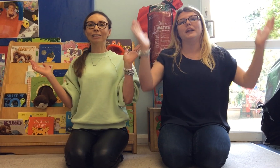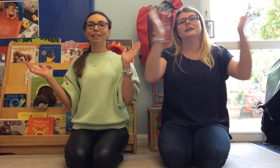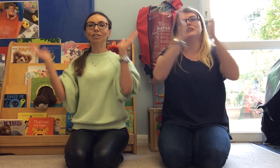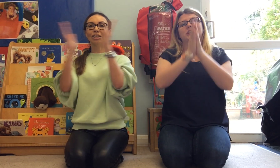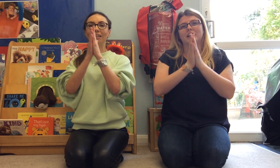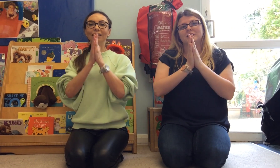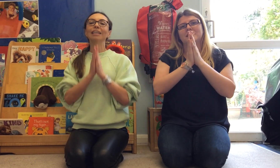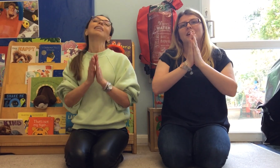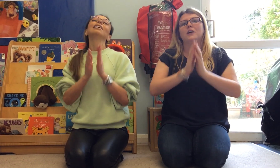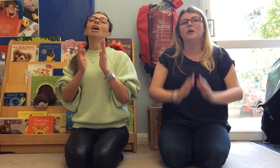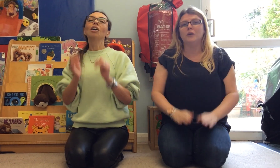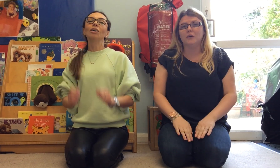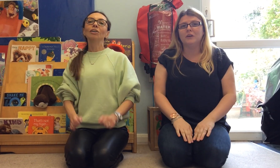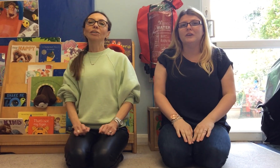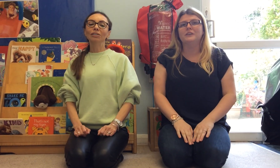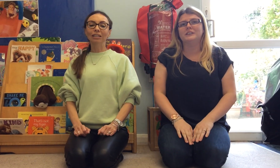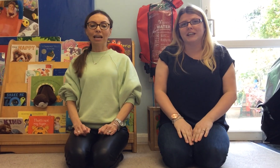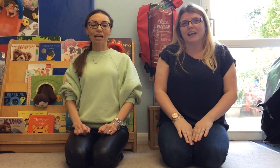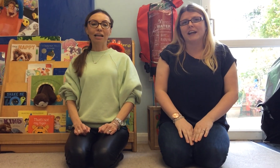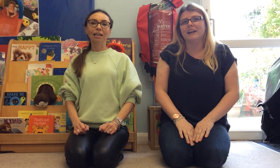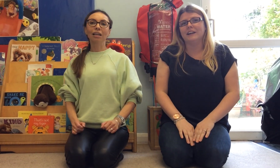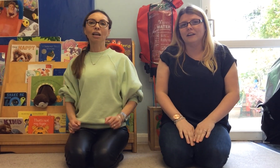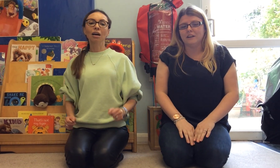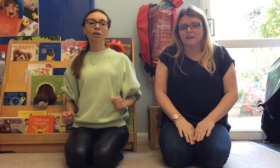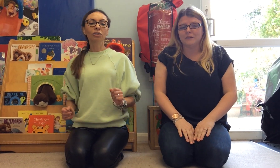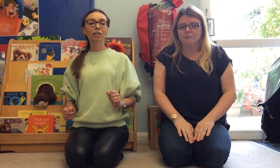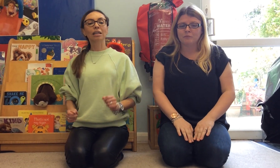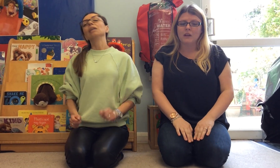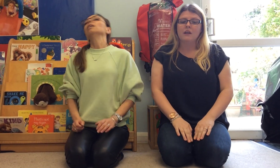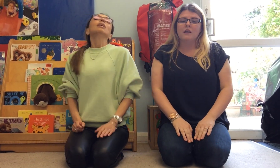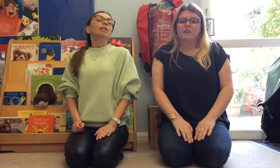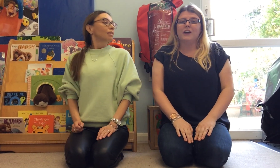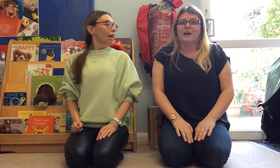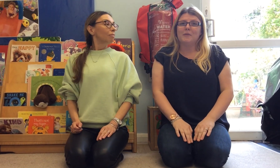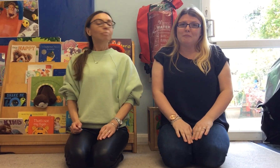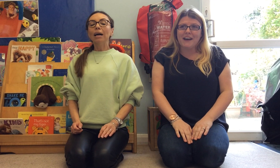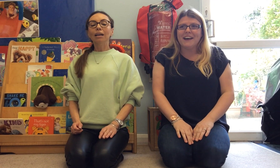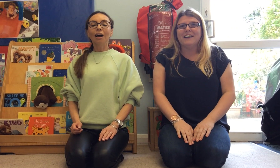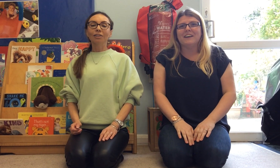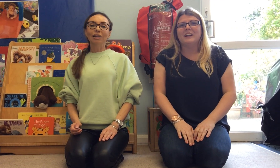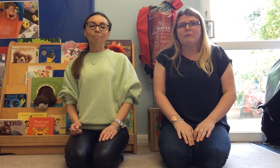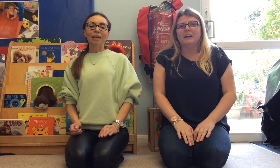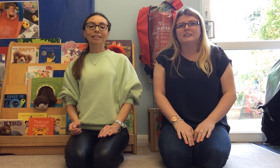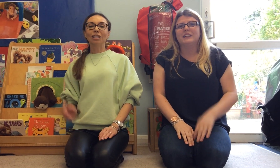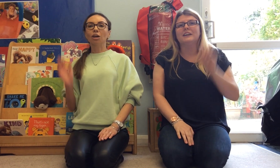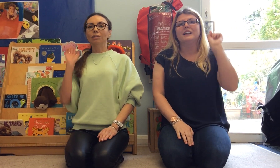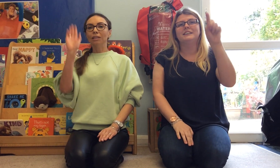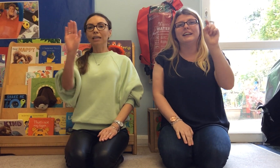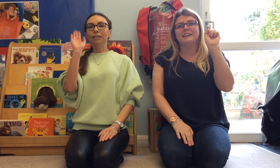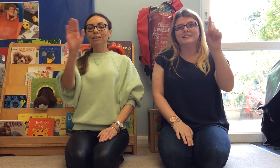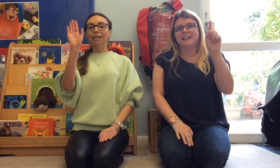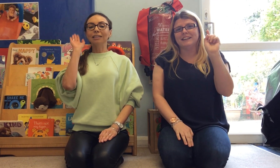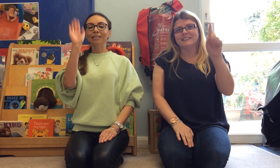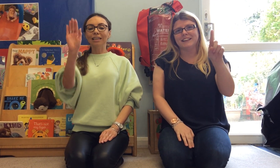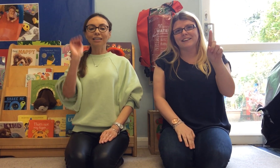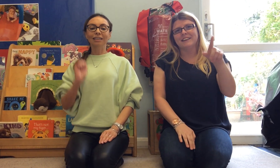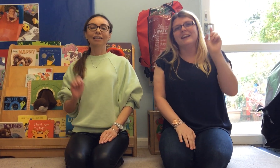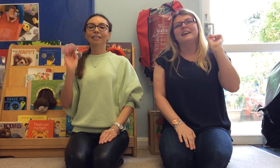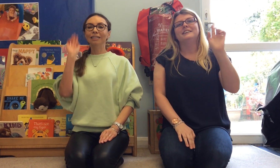and shut all day long. The bell on the bus go ding, ding, ding,